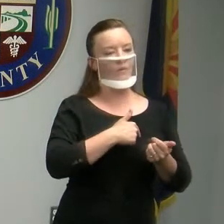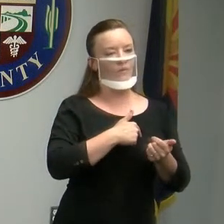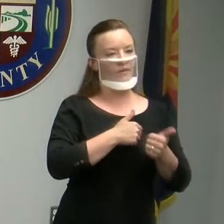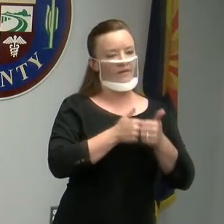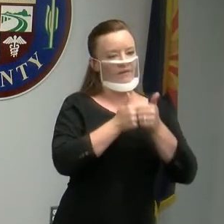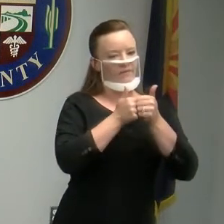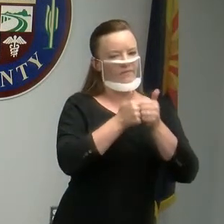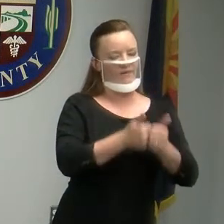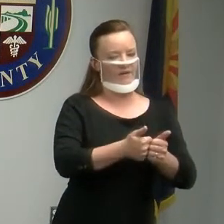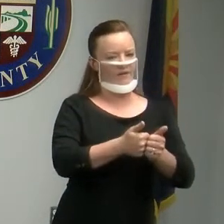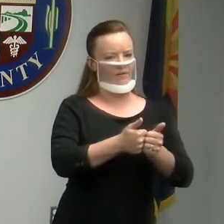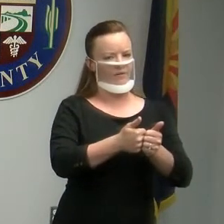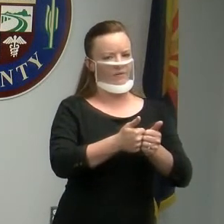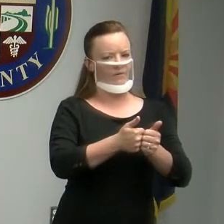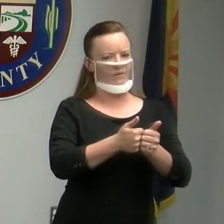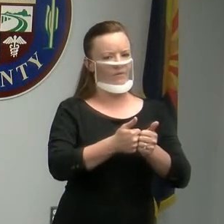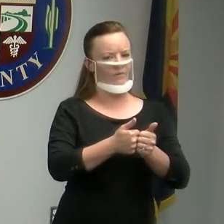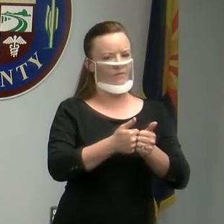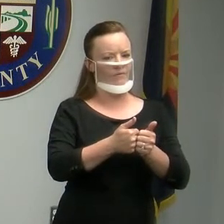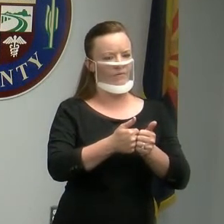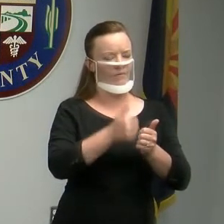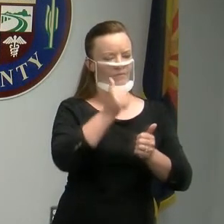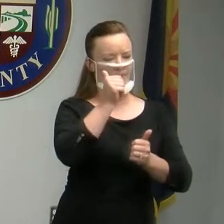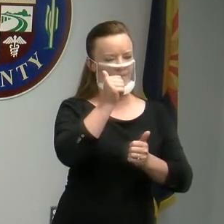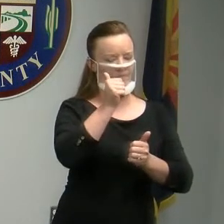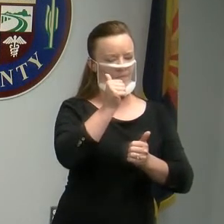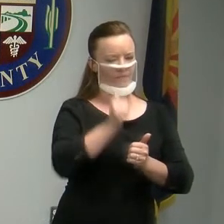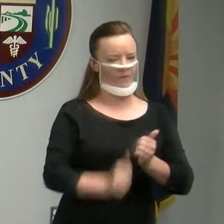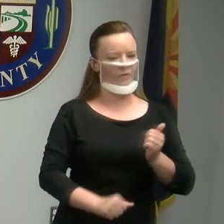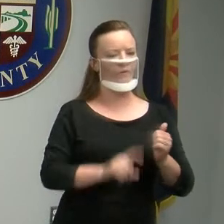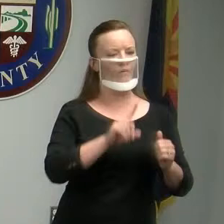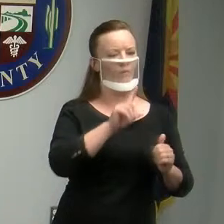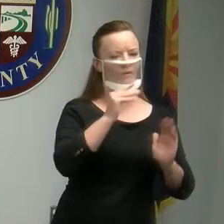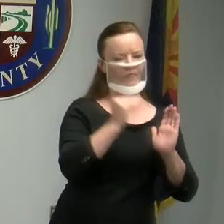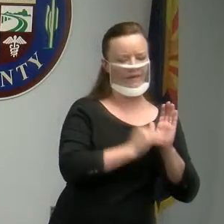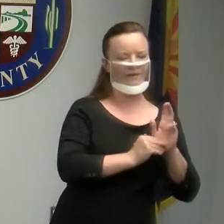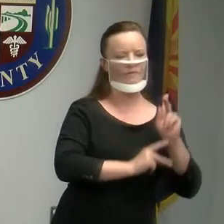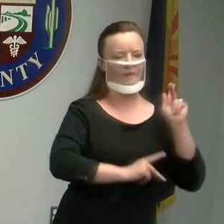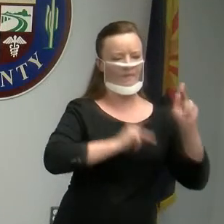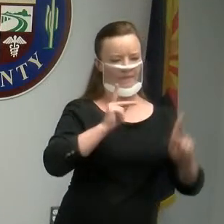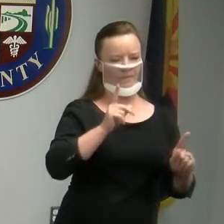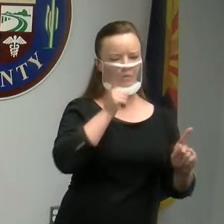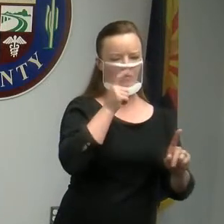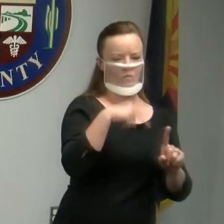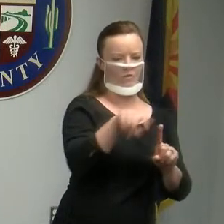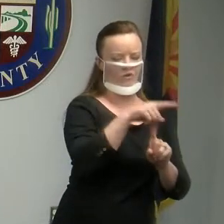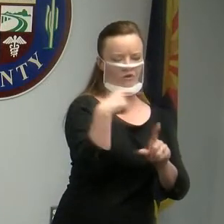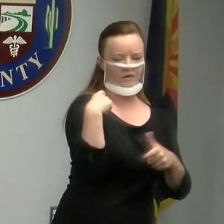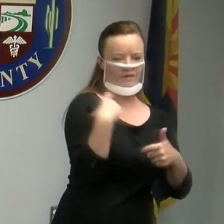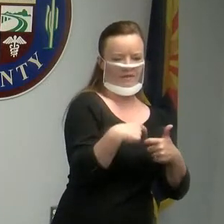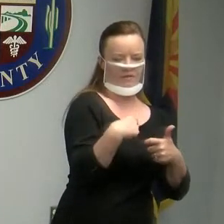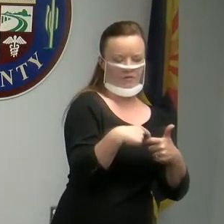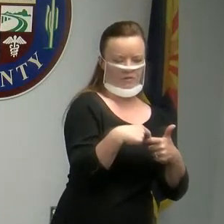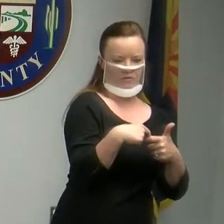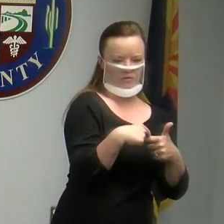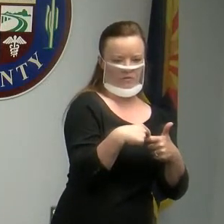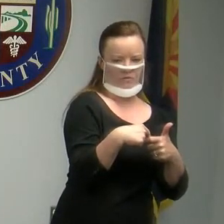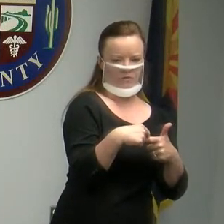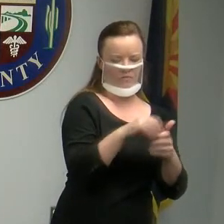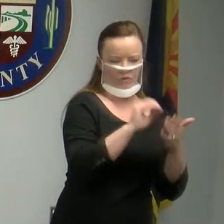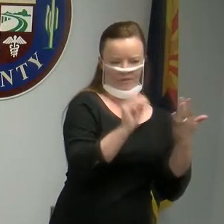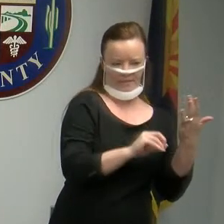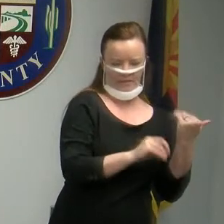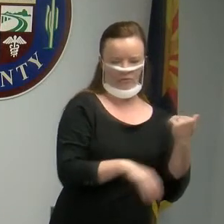per 100,000 persons of Hispanic or Latino ethnicity. And